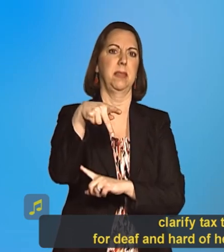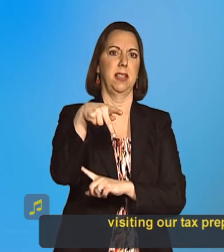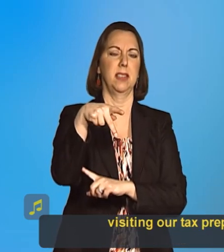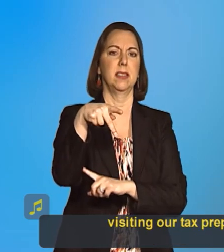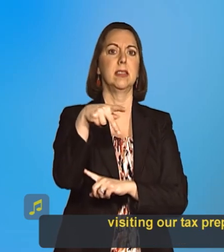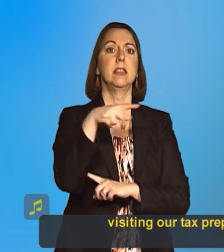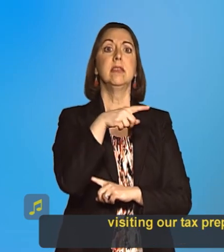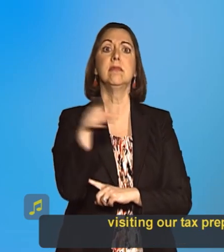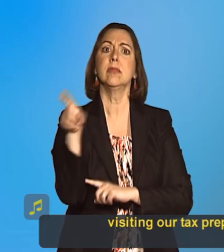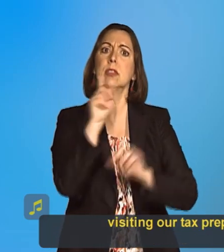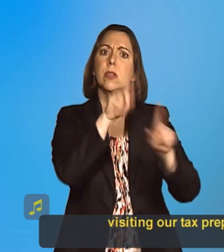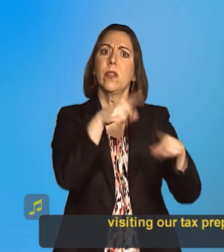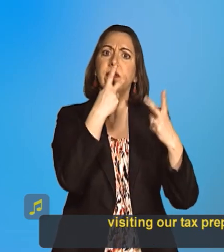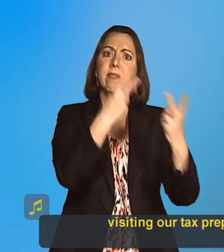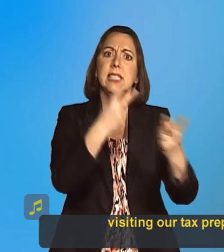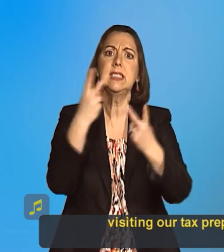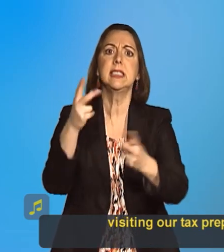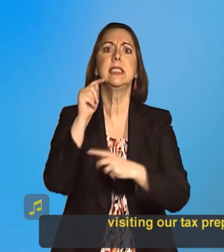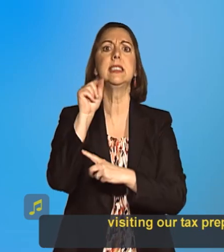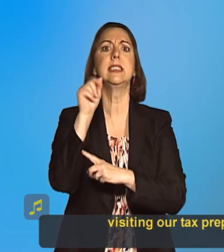visiting our tax preparation sites.